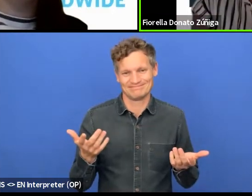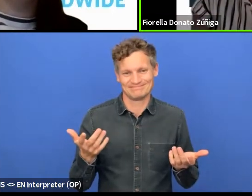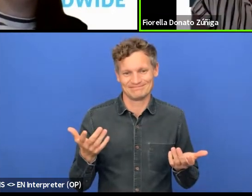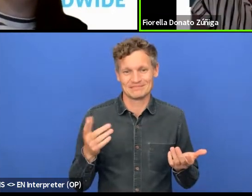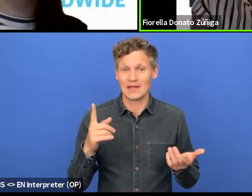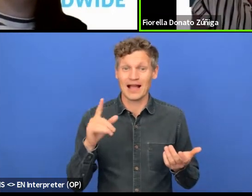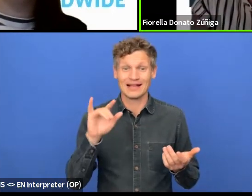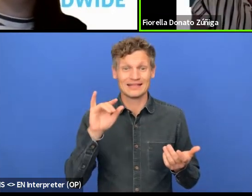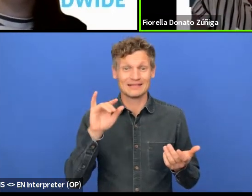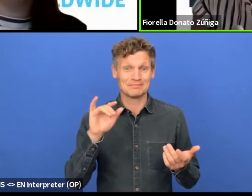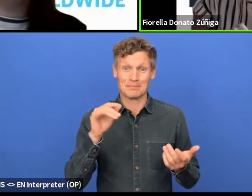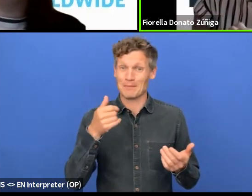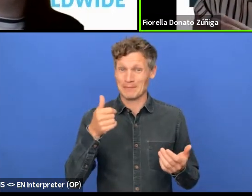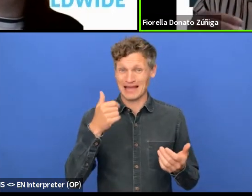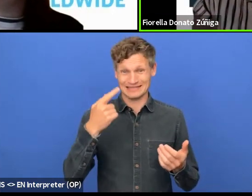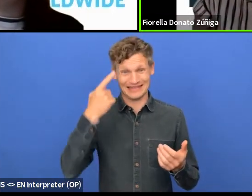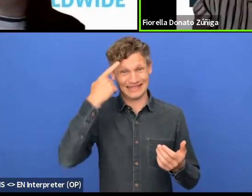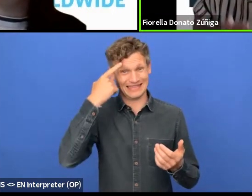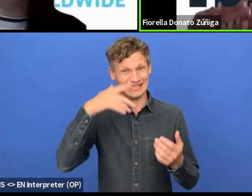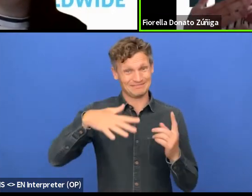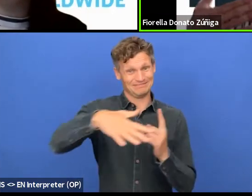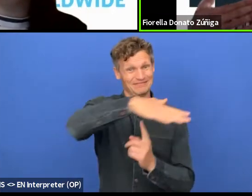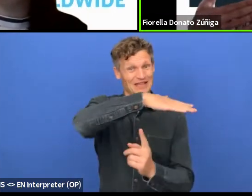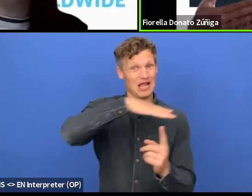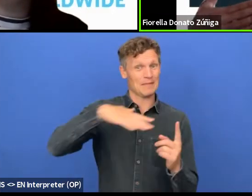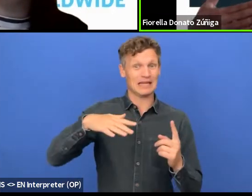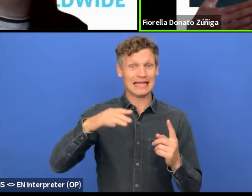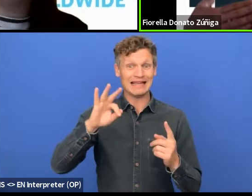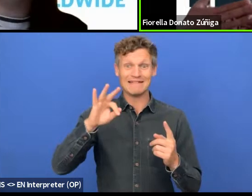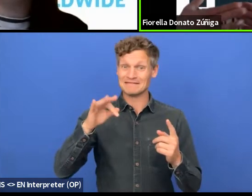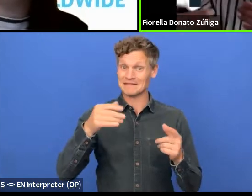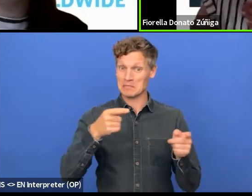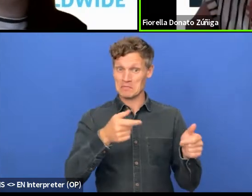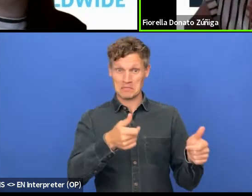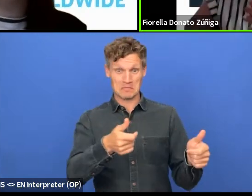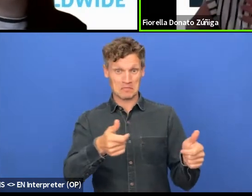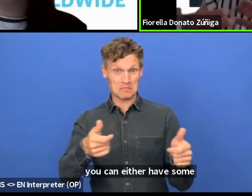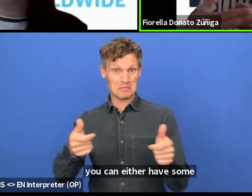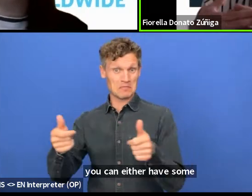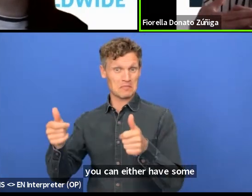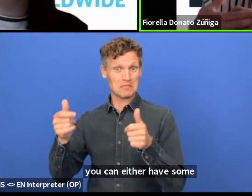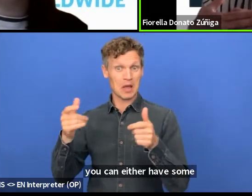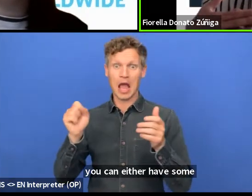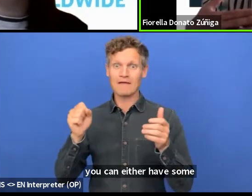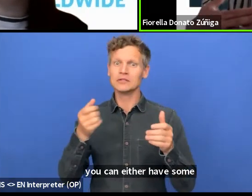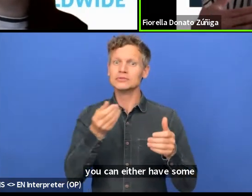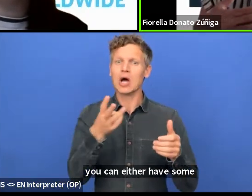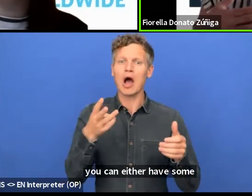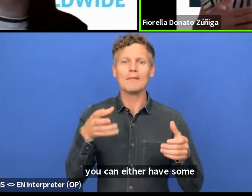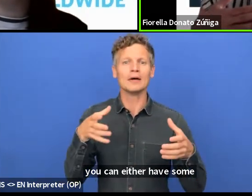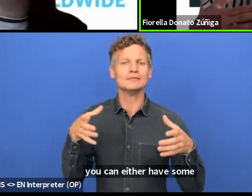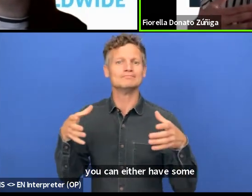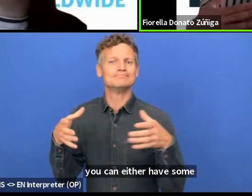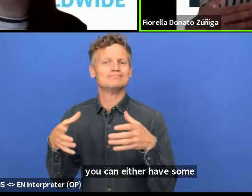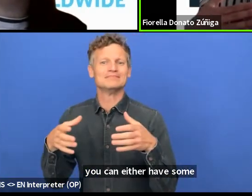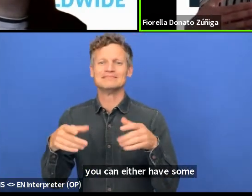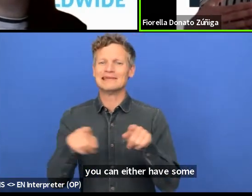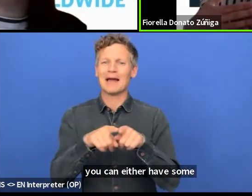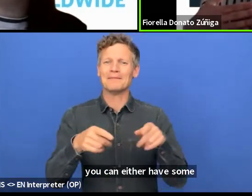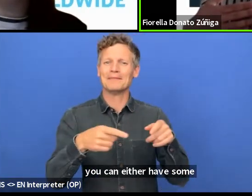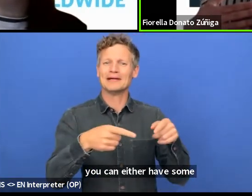safe environment, you could either have some space, like